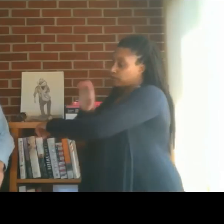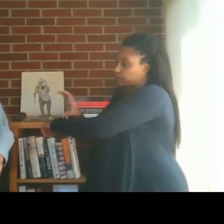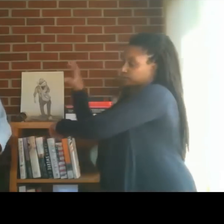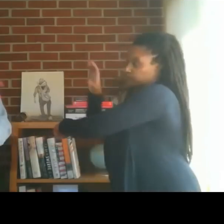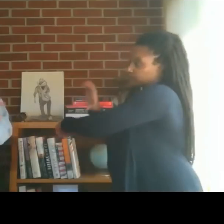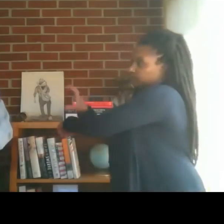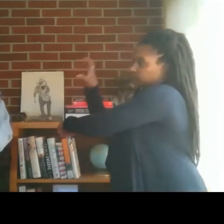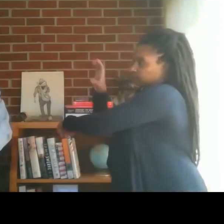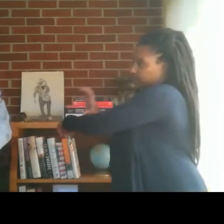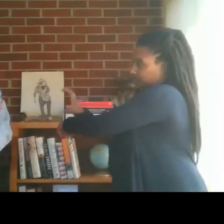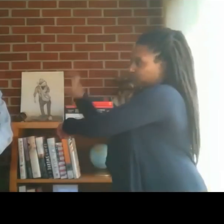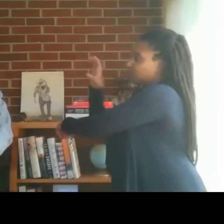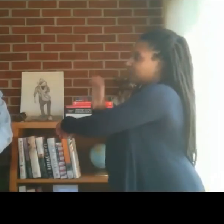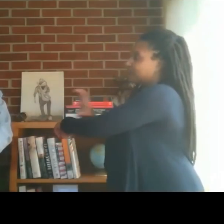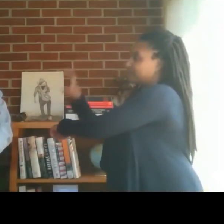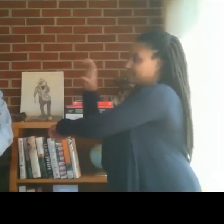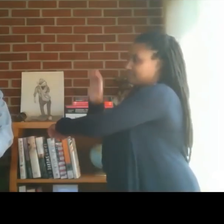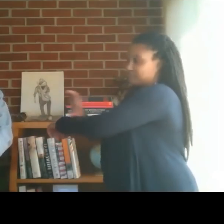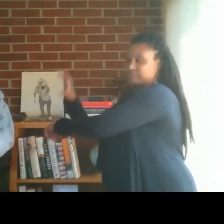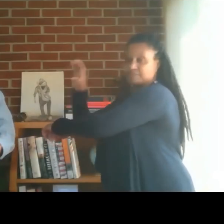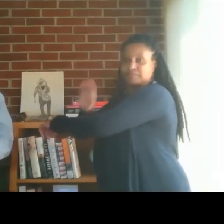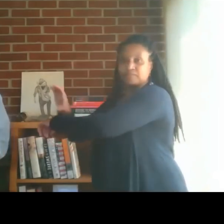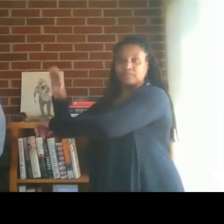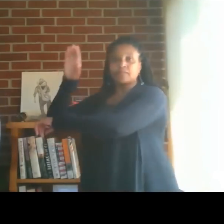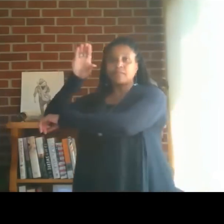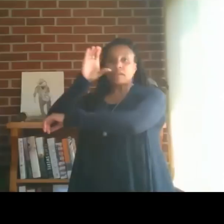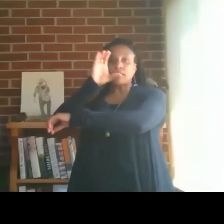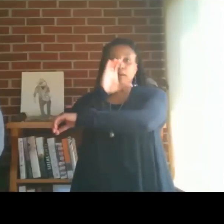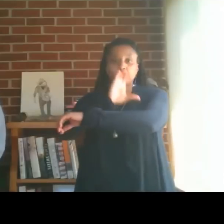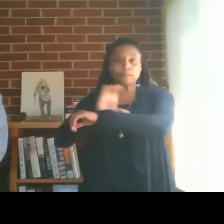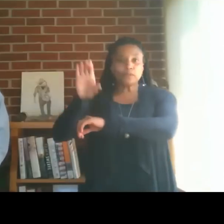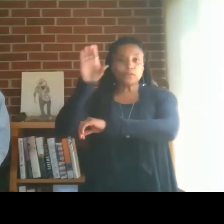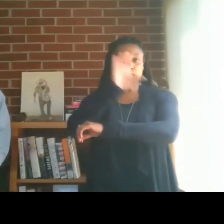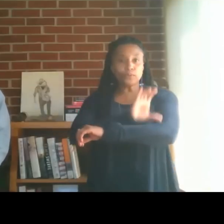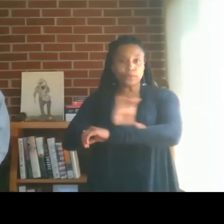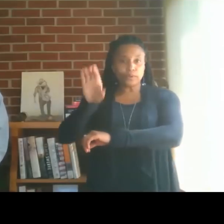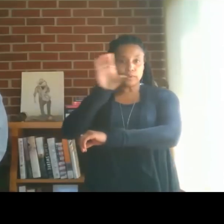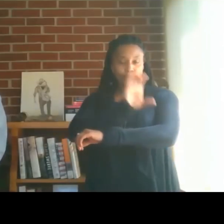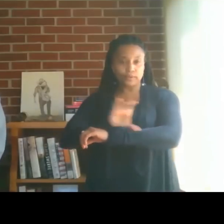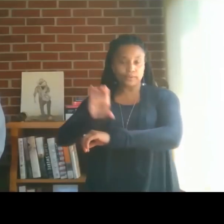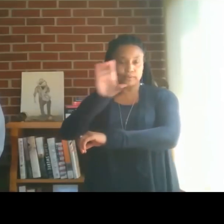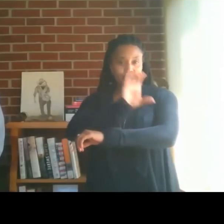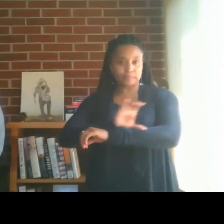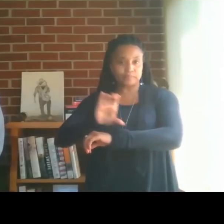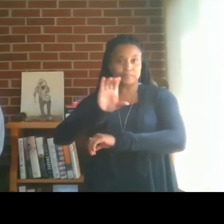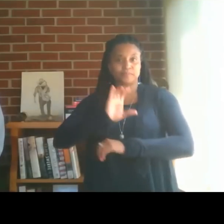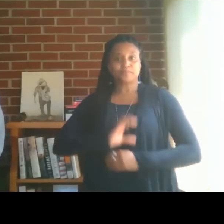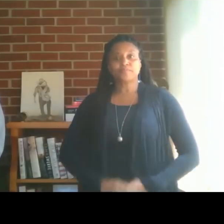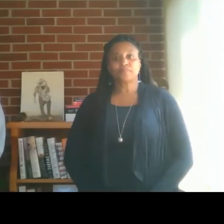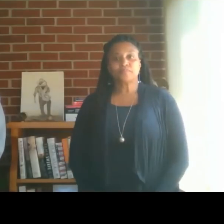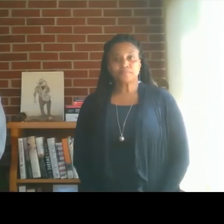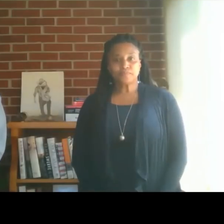Computer. Computer. Right. Your turn. Computer.